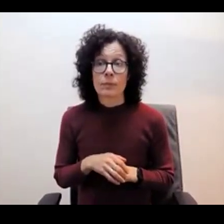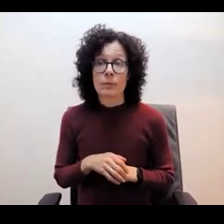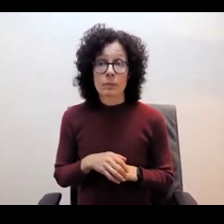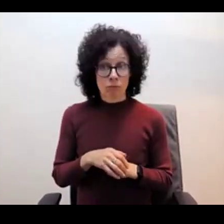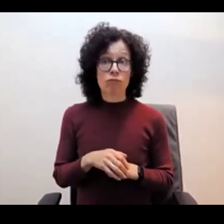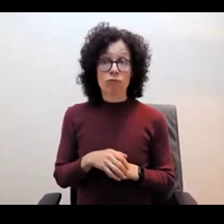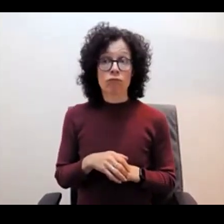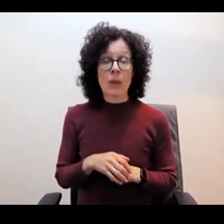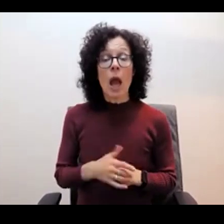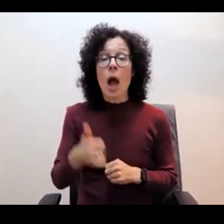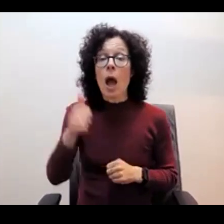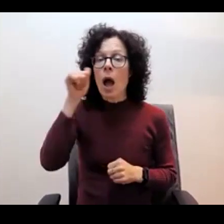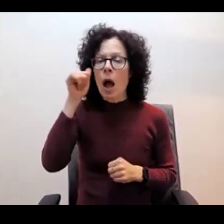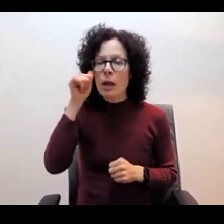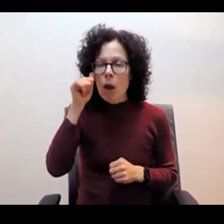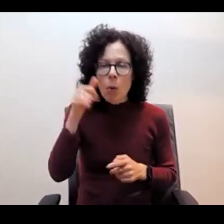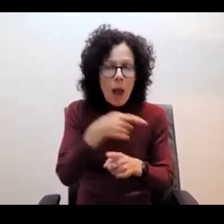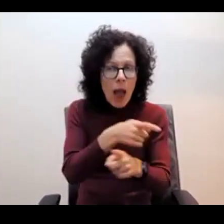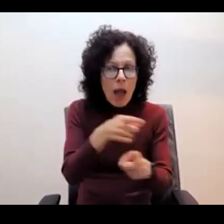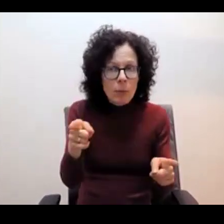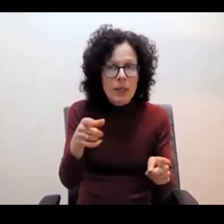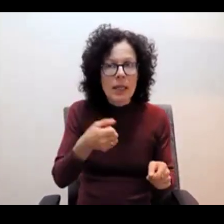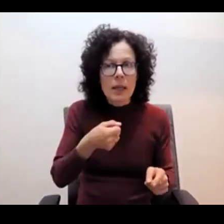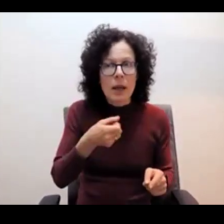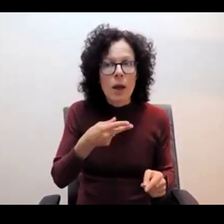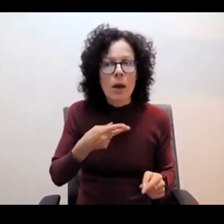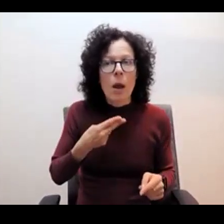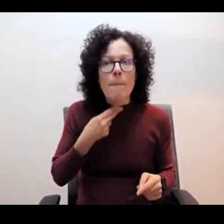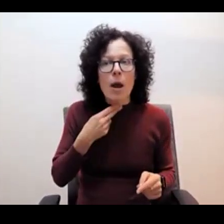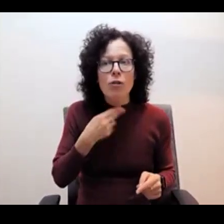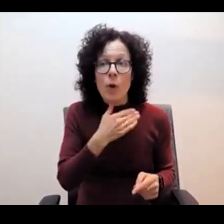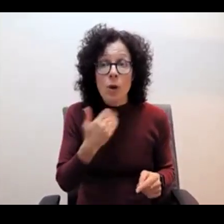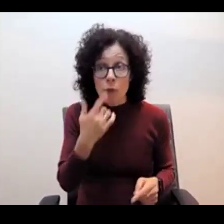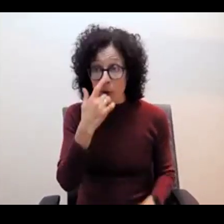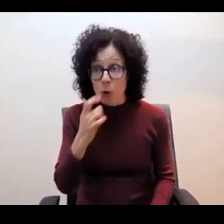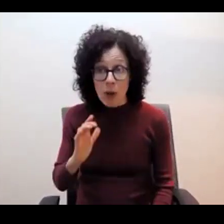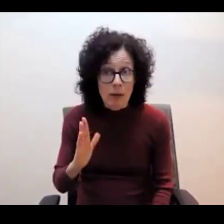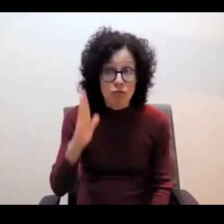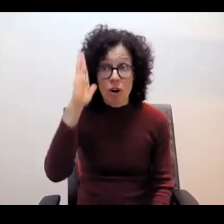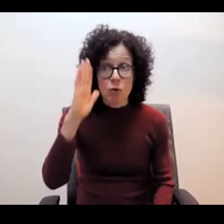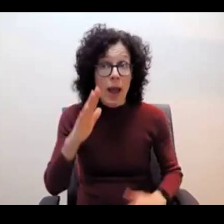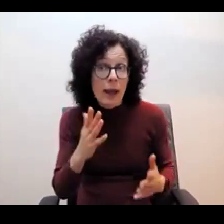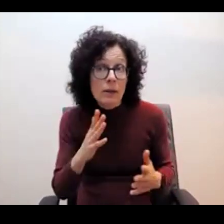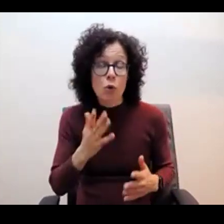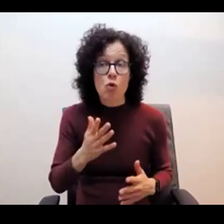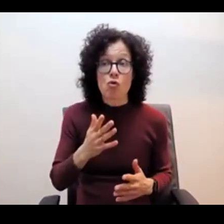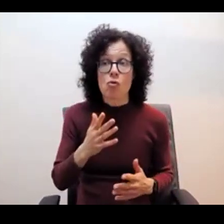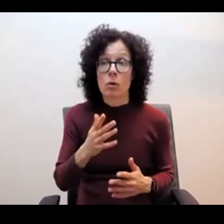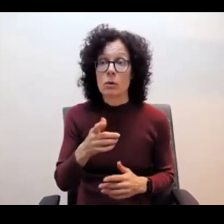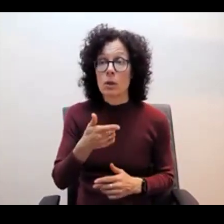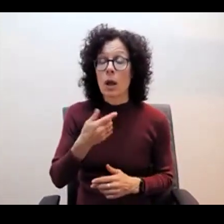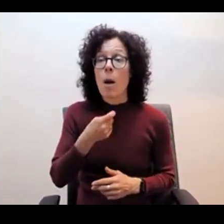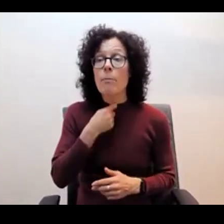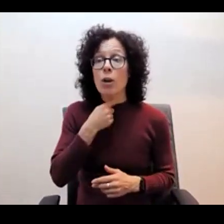And I know that everyone is muted, but if you want to either raise your hand or unmute yourself for a moment, feel free